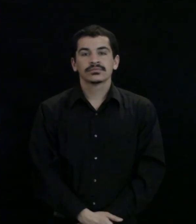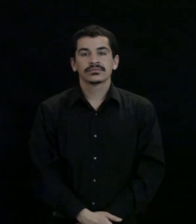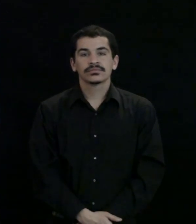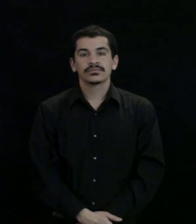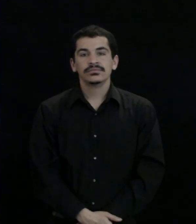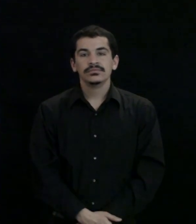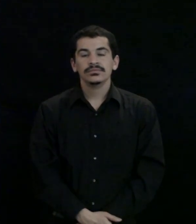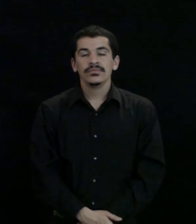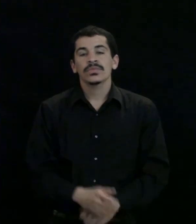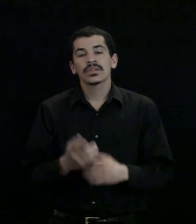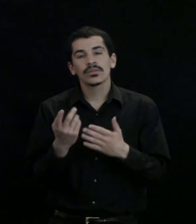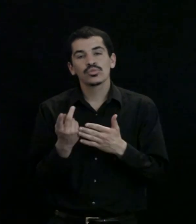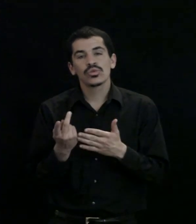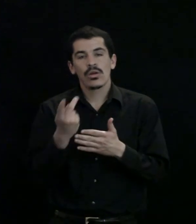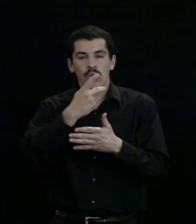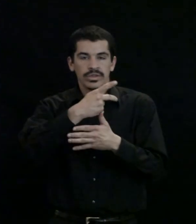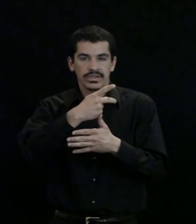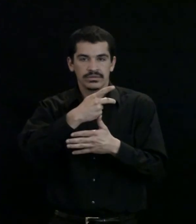Priorities.